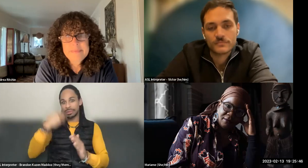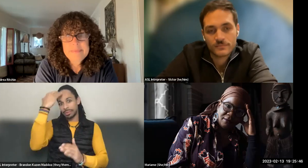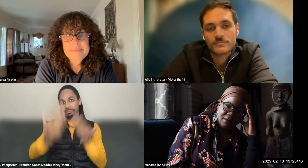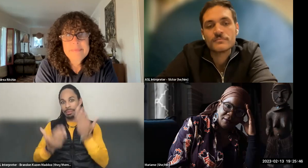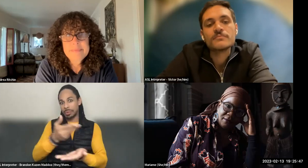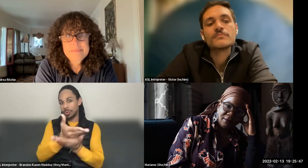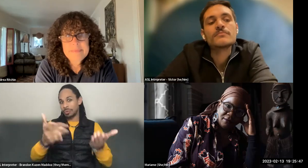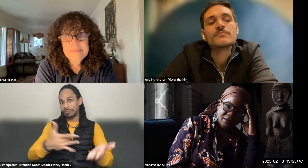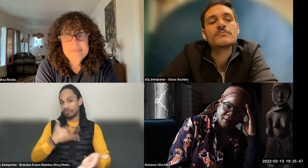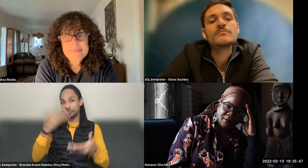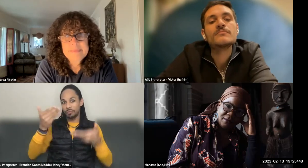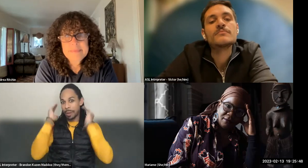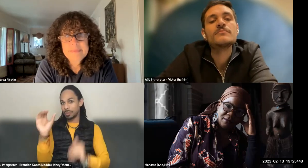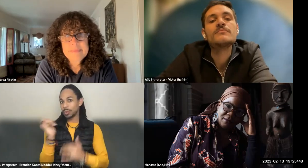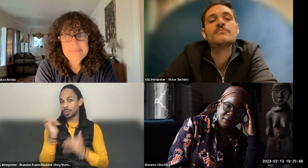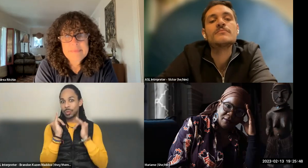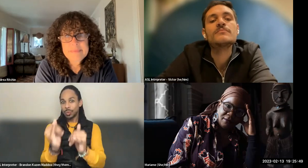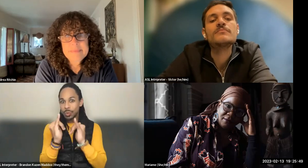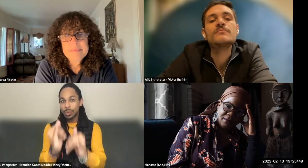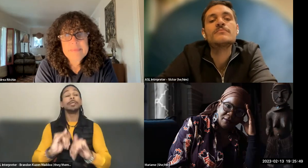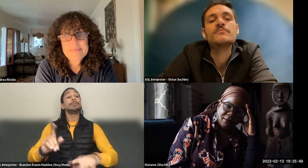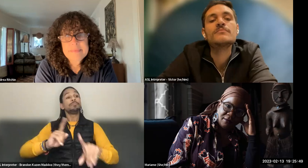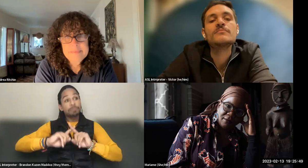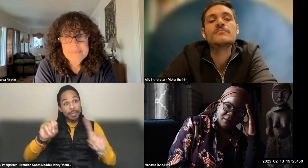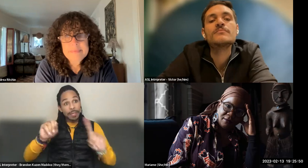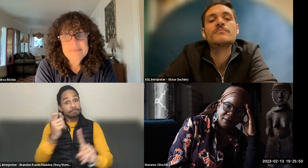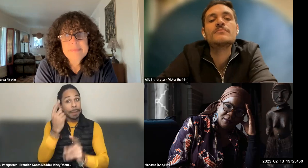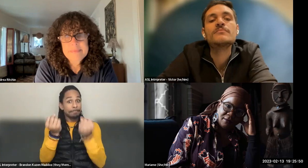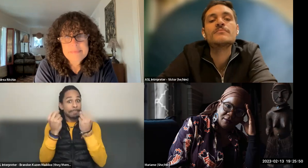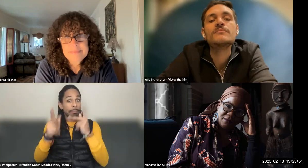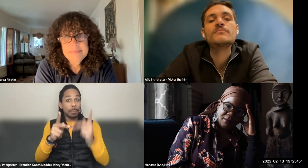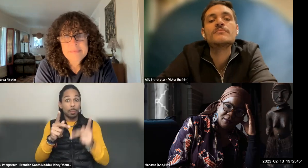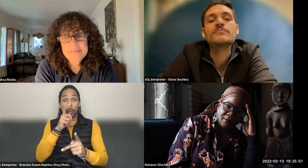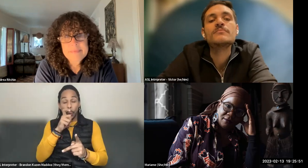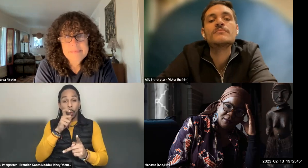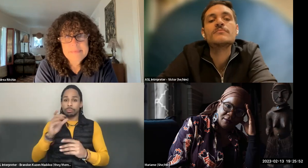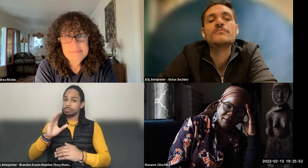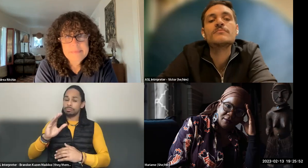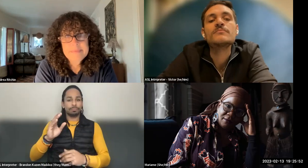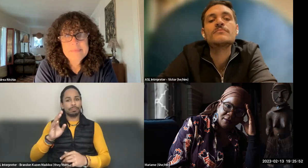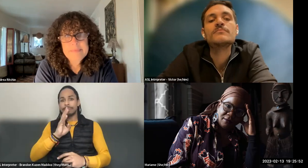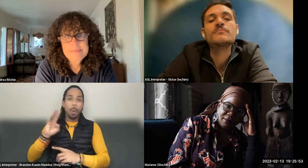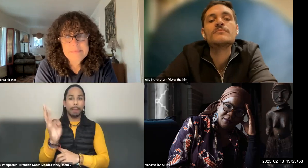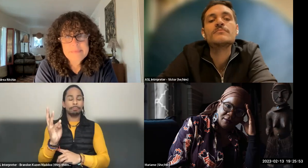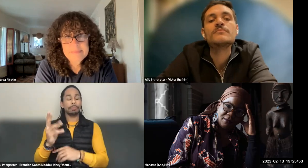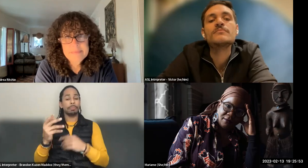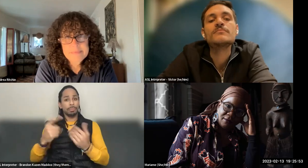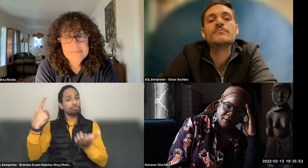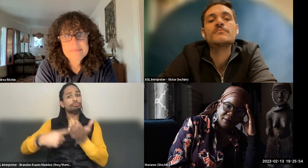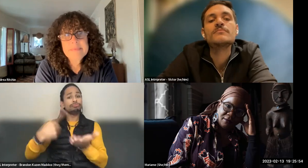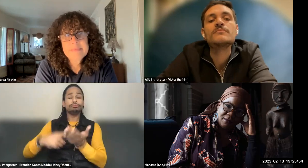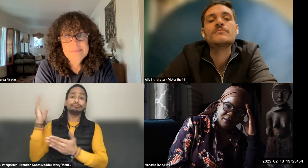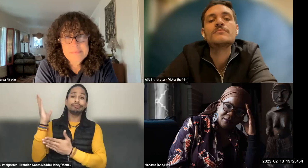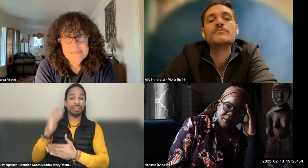today. However, so many people that talked today really offered actionable,